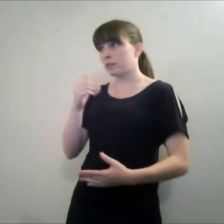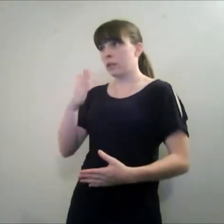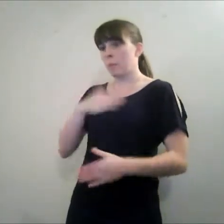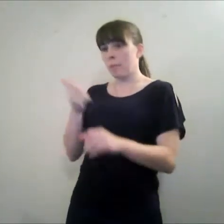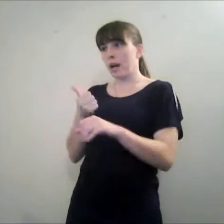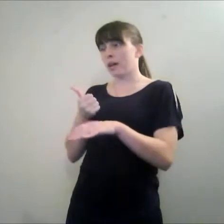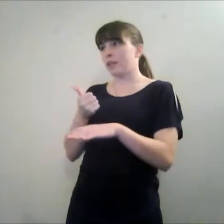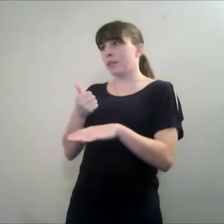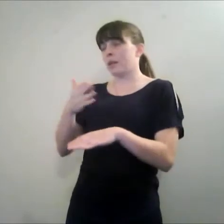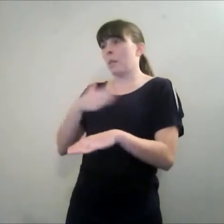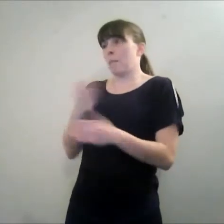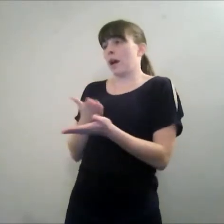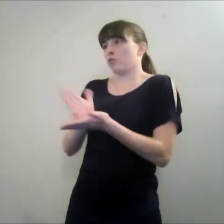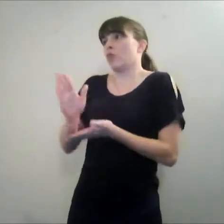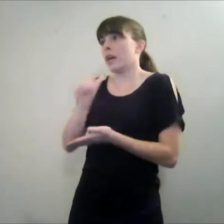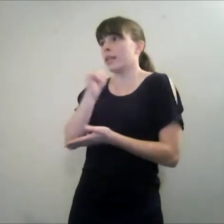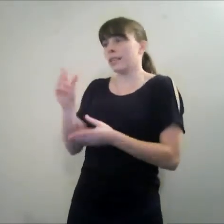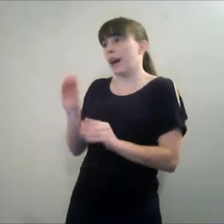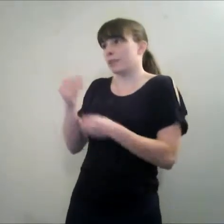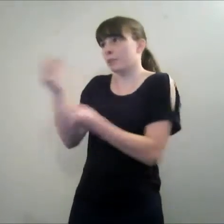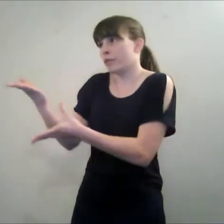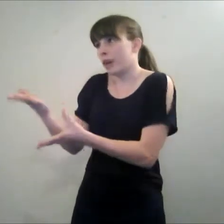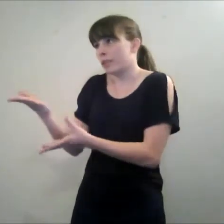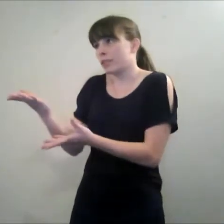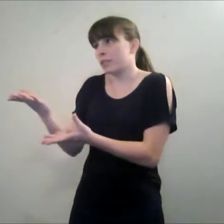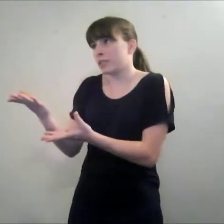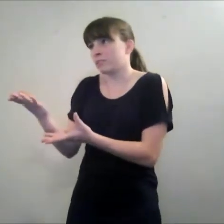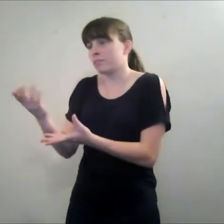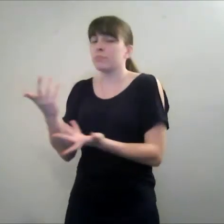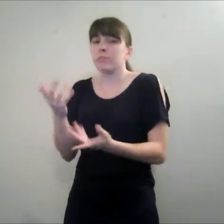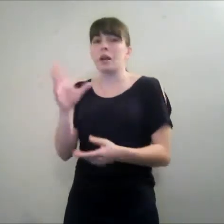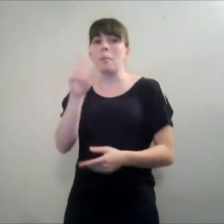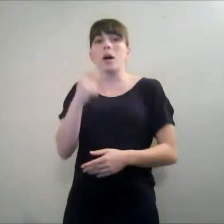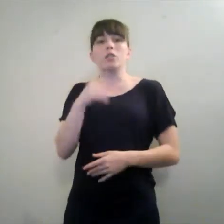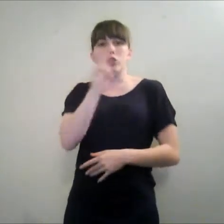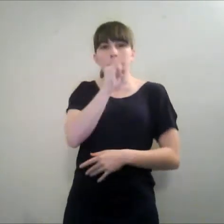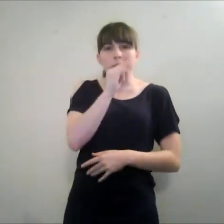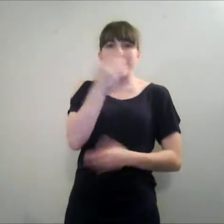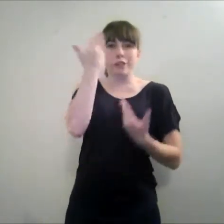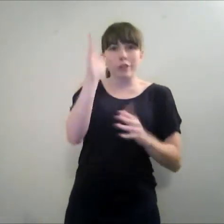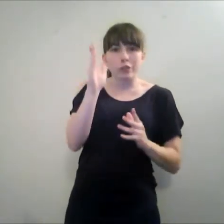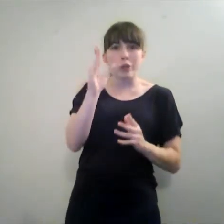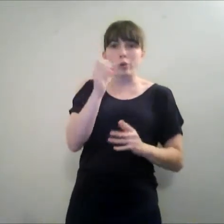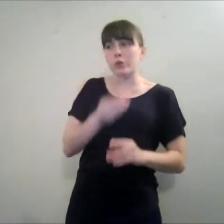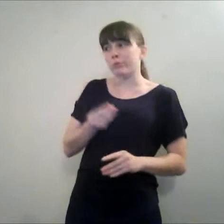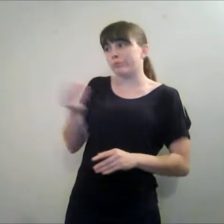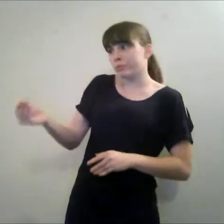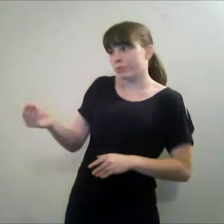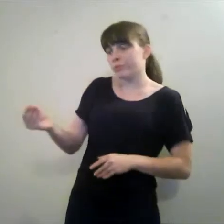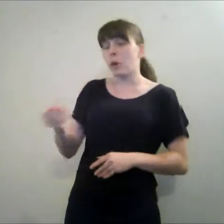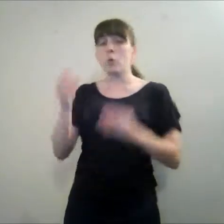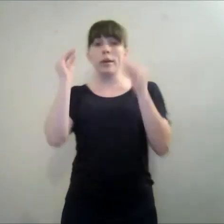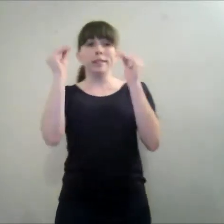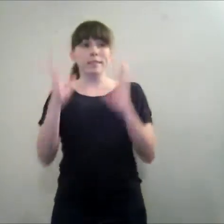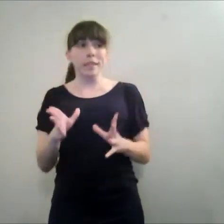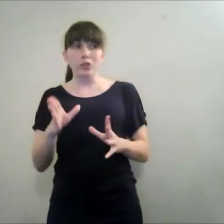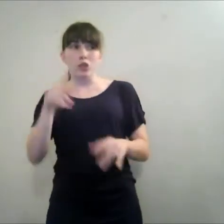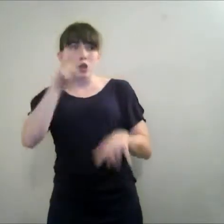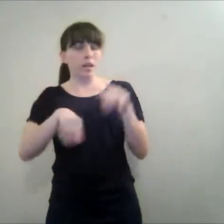kid, so she hands over the password. The teacher can't log into Facebook because the school has blocked access to Facebook, right? So the teacher can't log